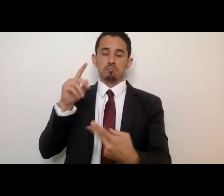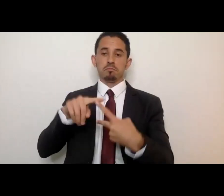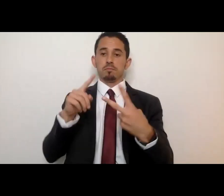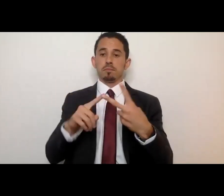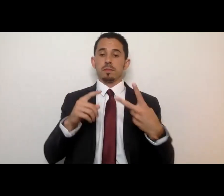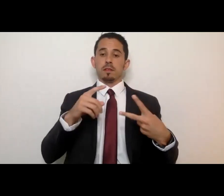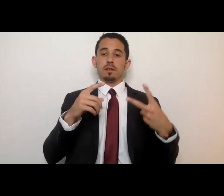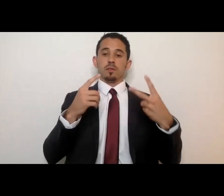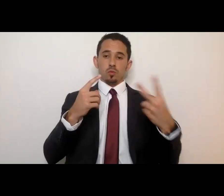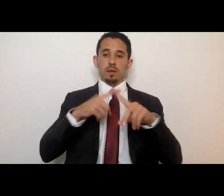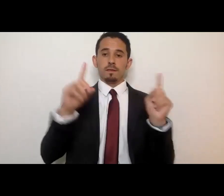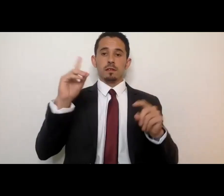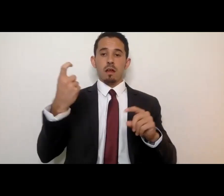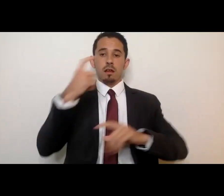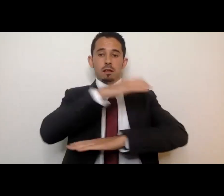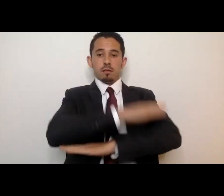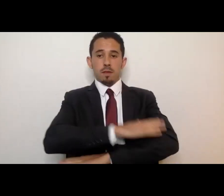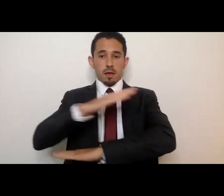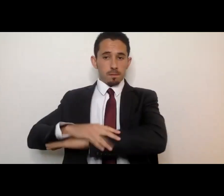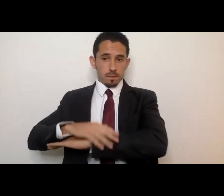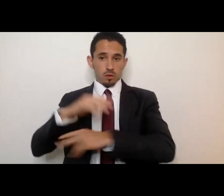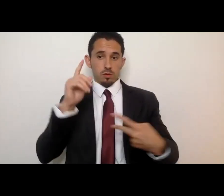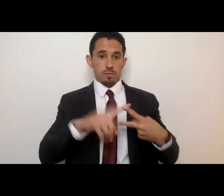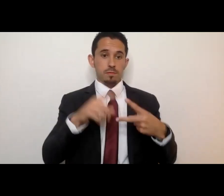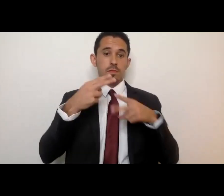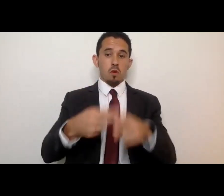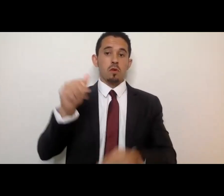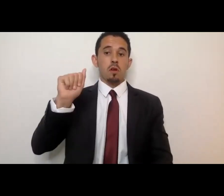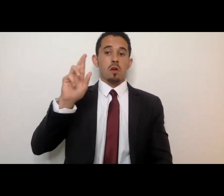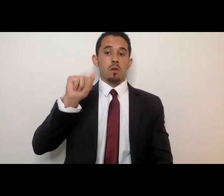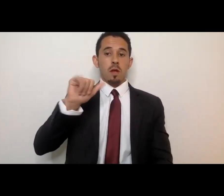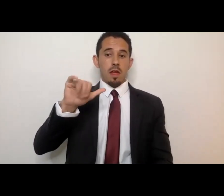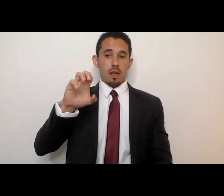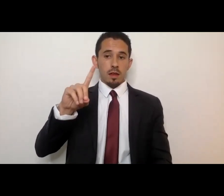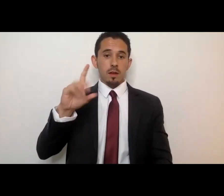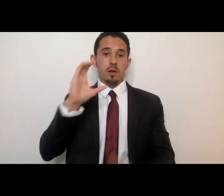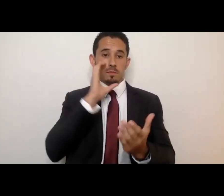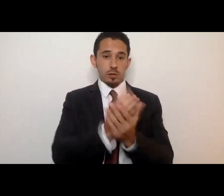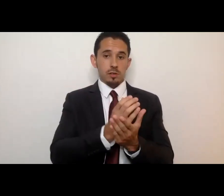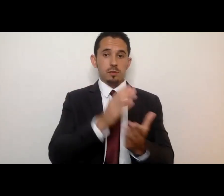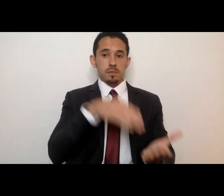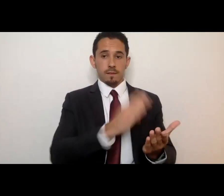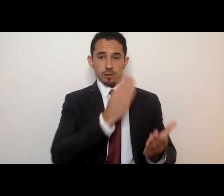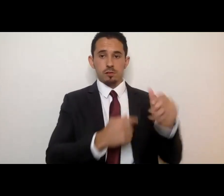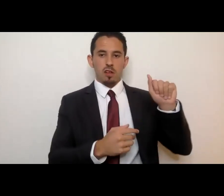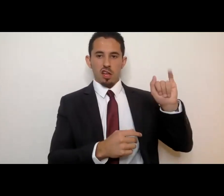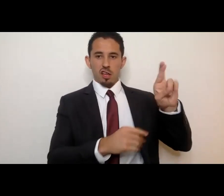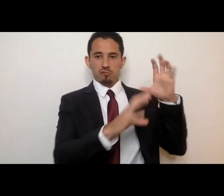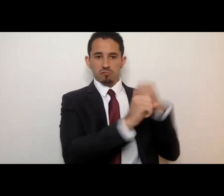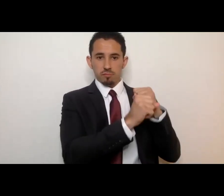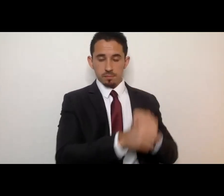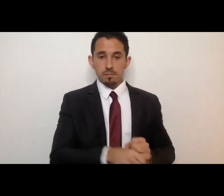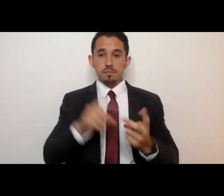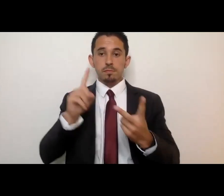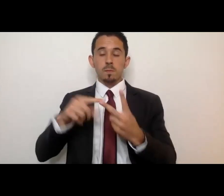My hypothesis here is that 2 diagnostic platforms called arrayed imaging reflectometry,